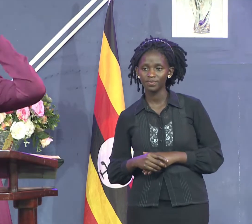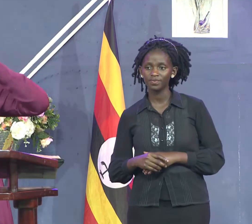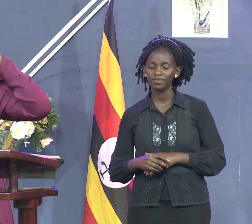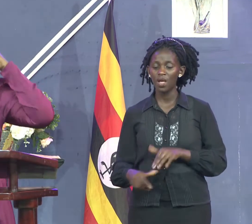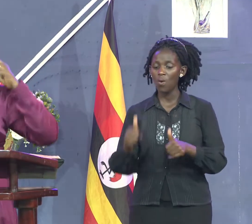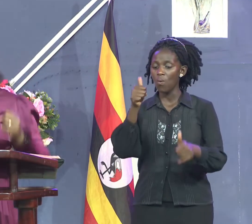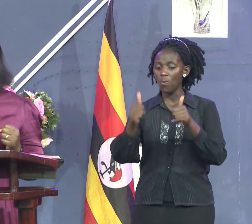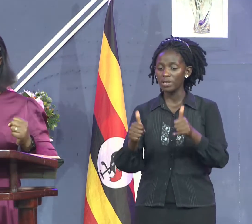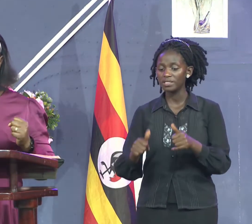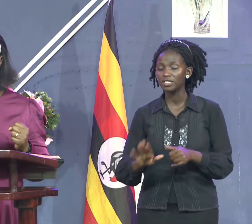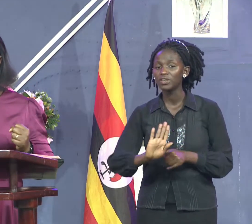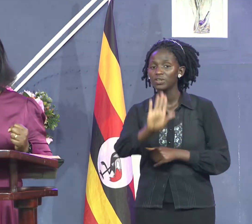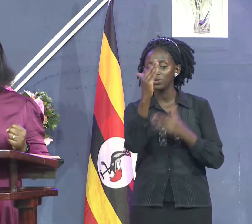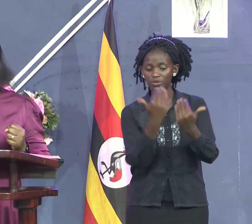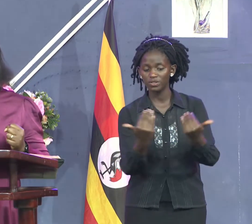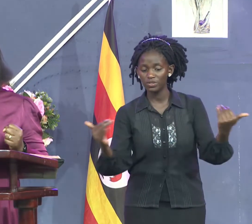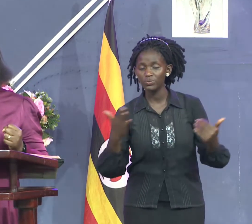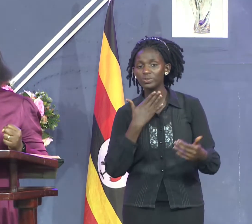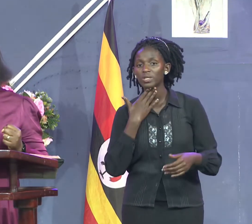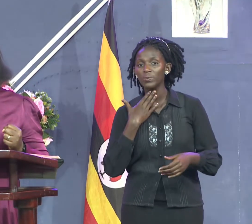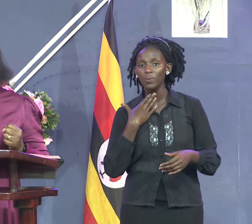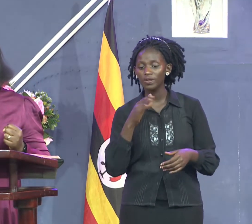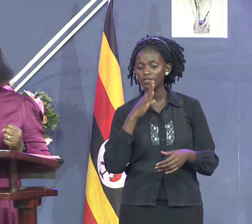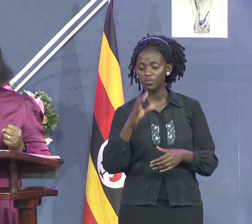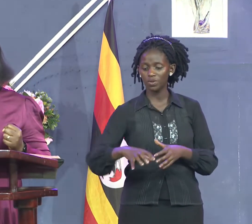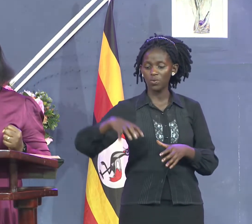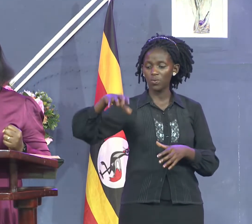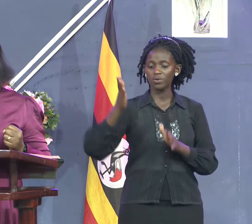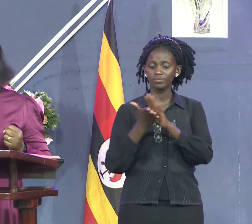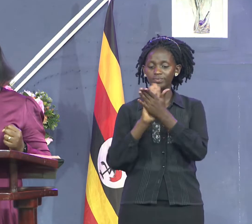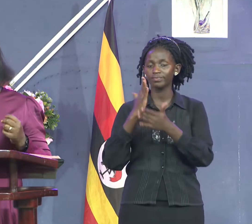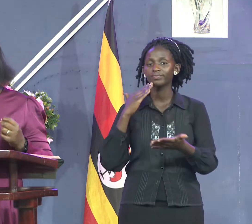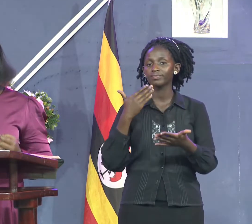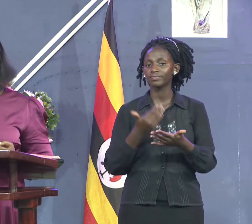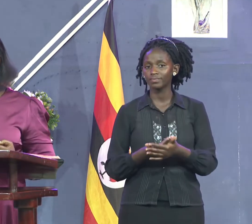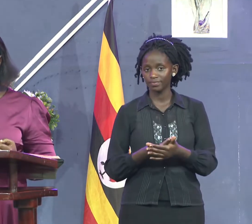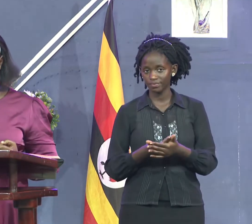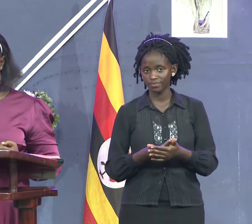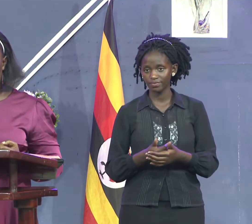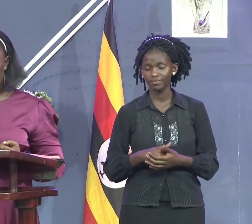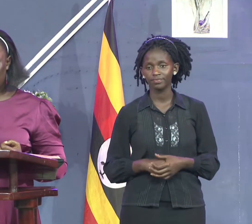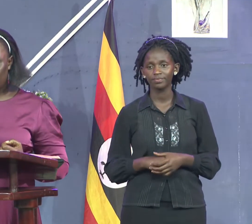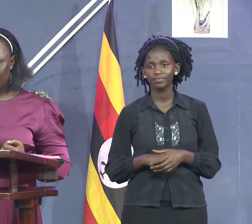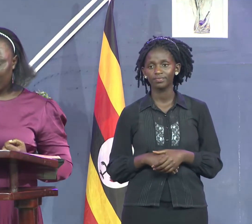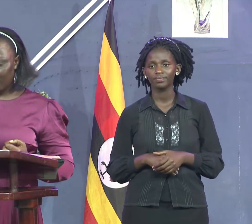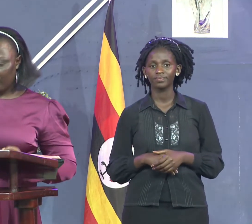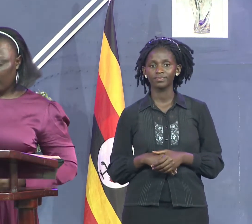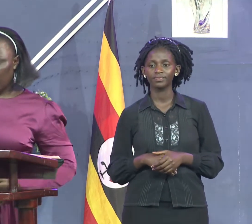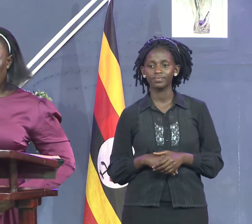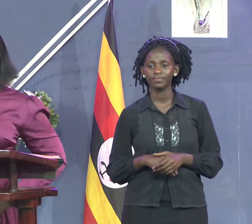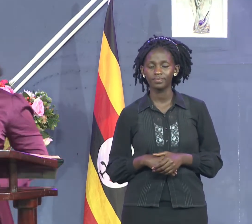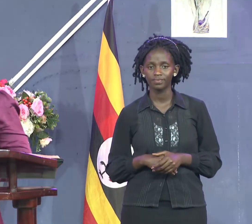abana bogebetaga. That very wisdom which your children need okukula to